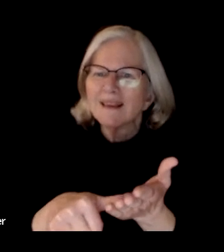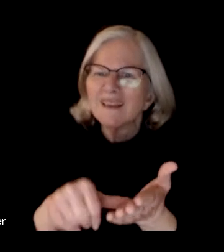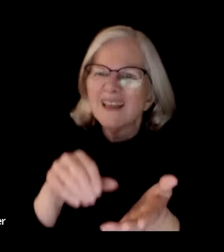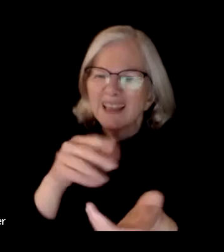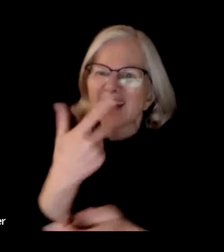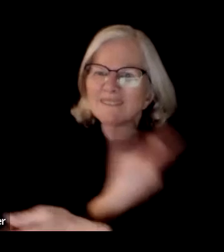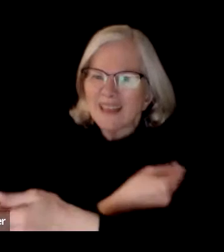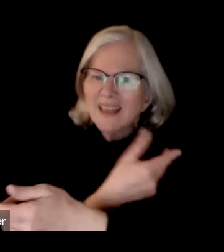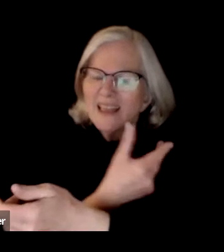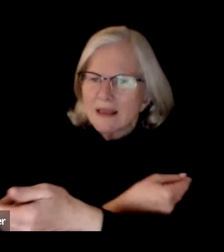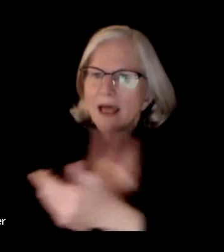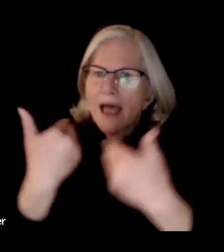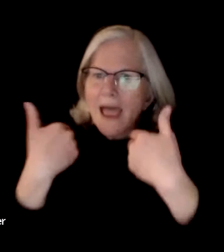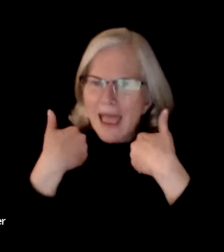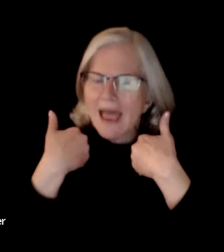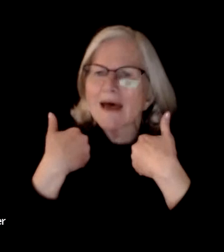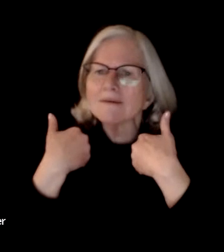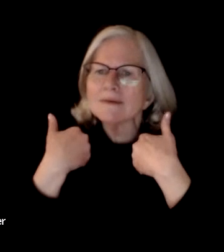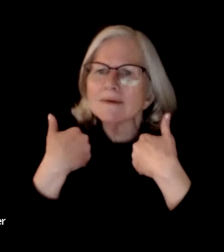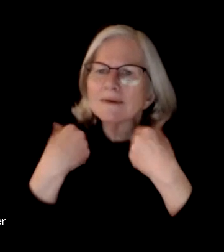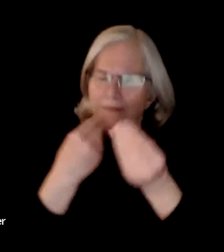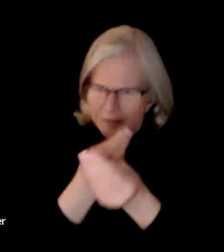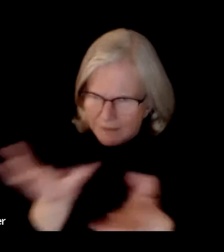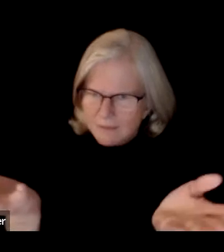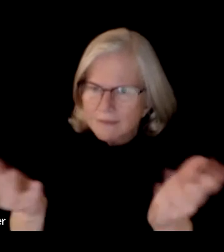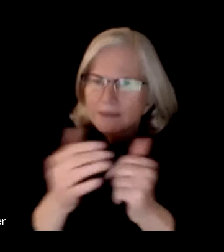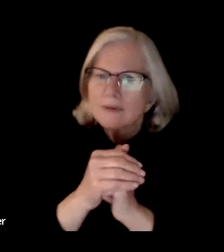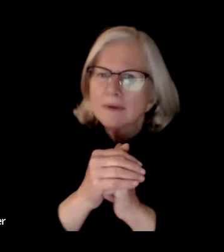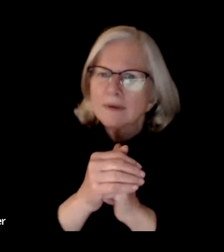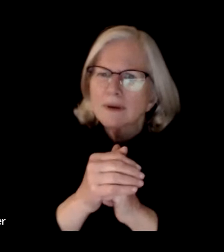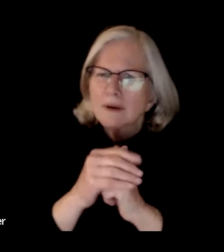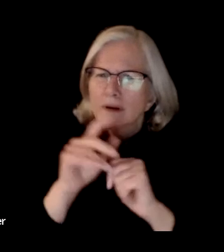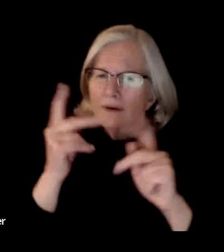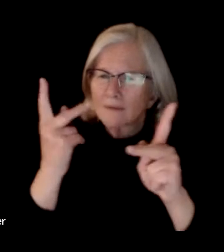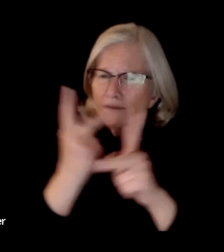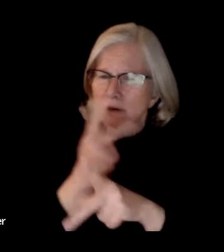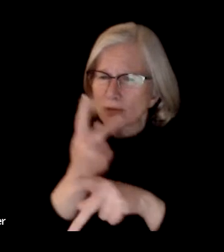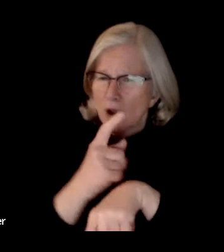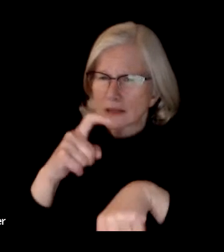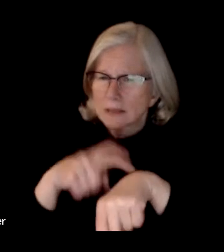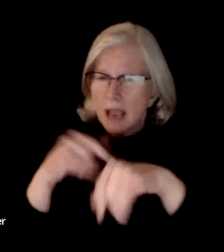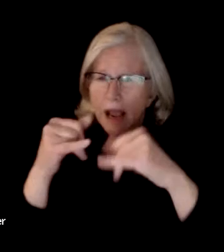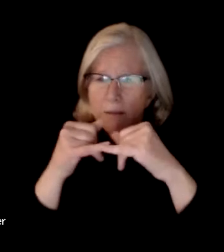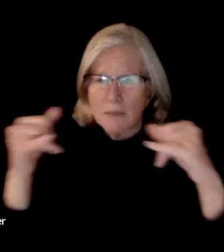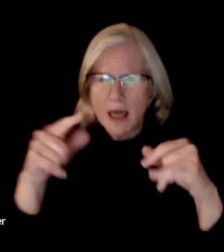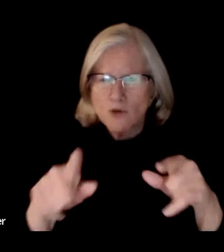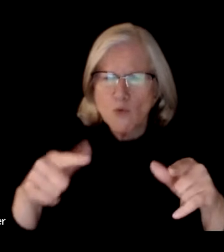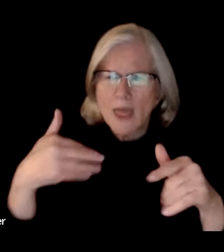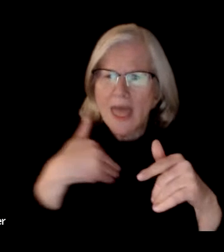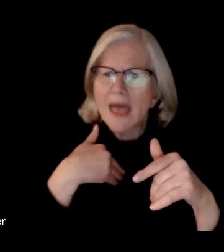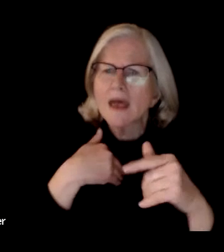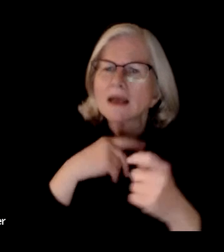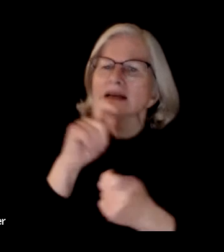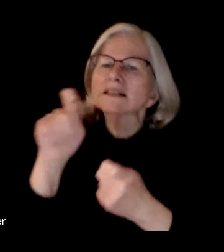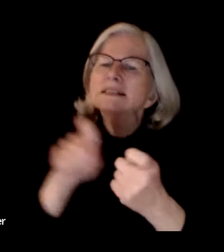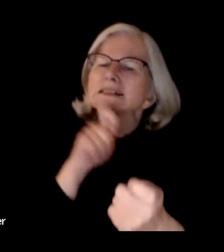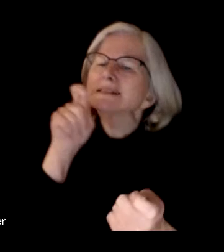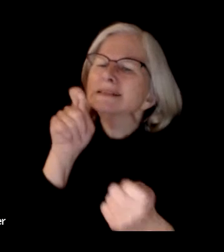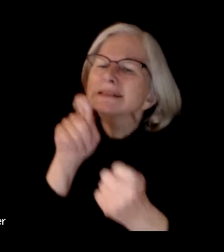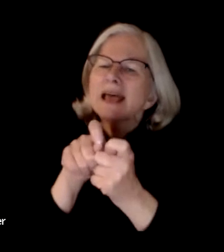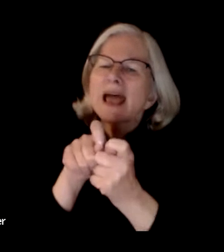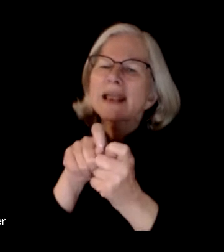this to work around some of the time lag issues you'd experienced, but maybe you can clarify what exactly you were seeking from hospitals and